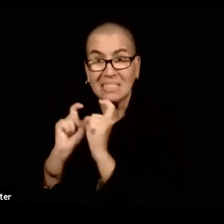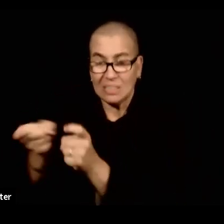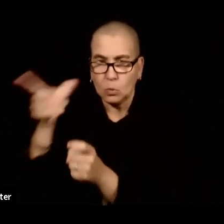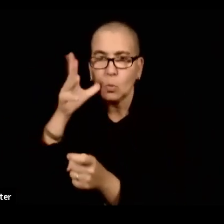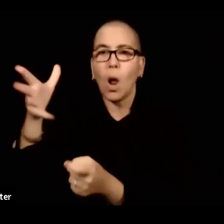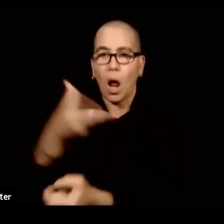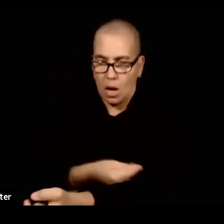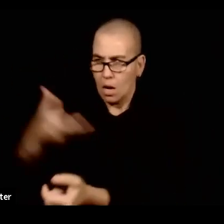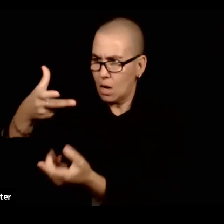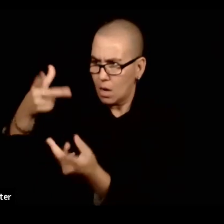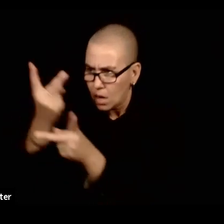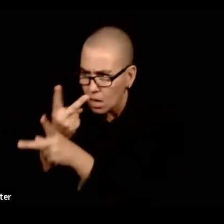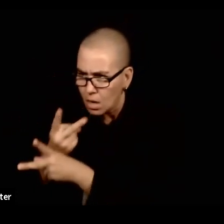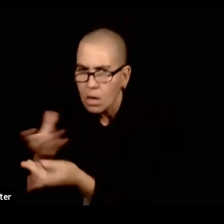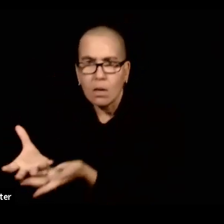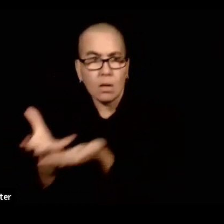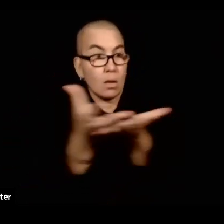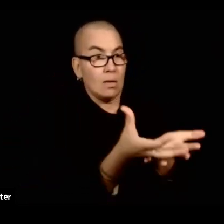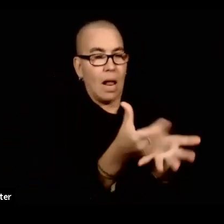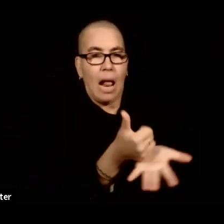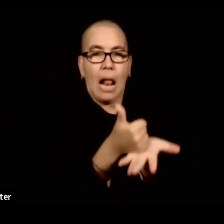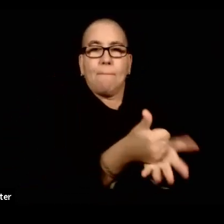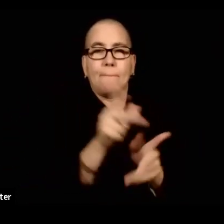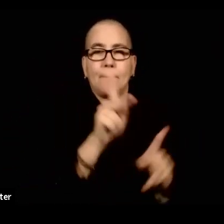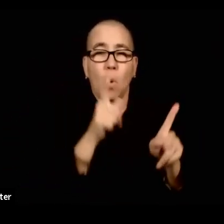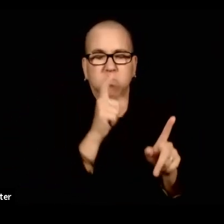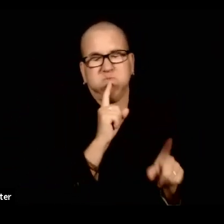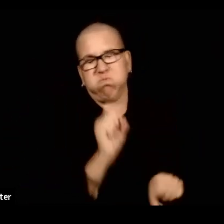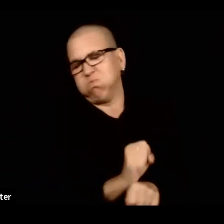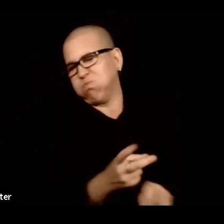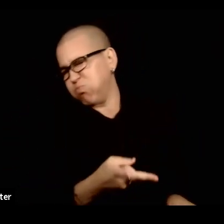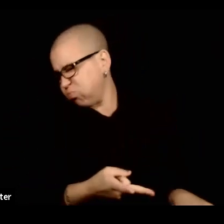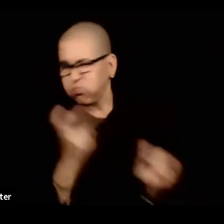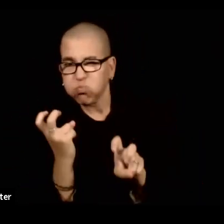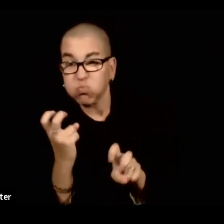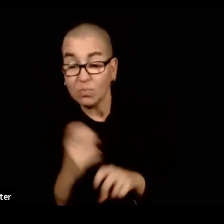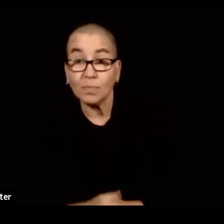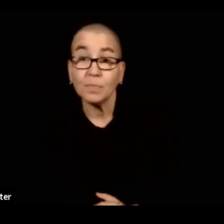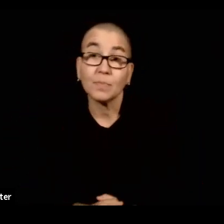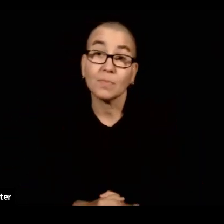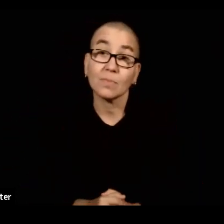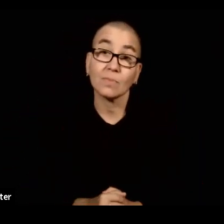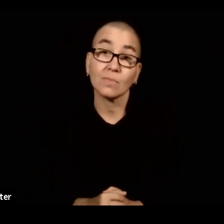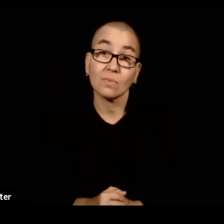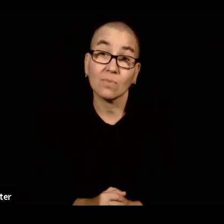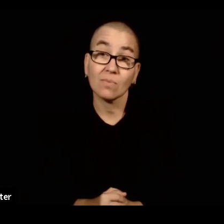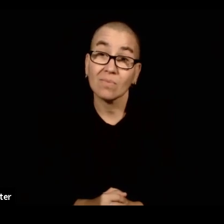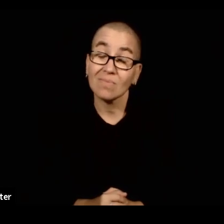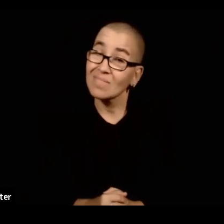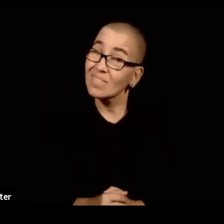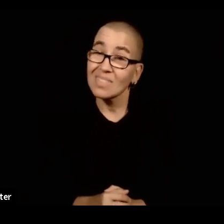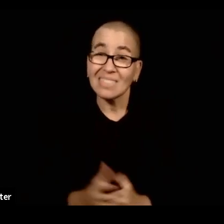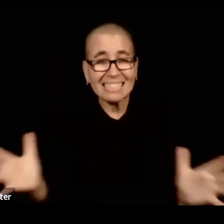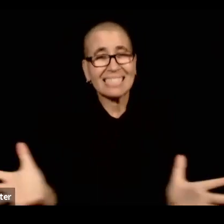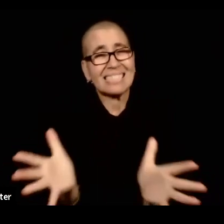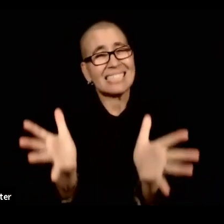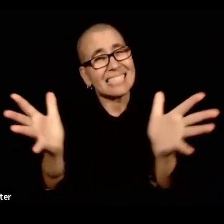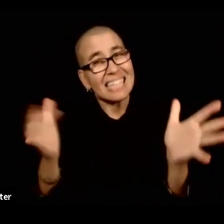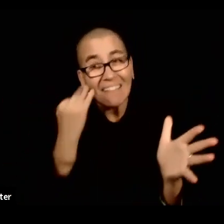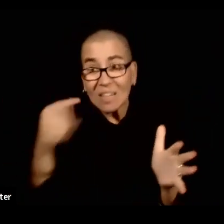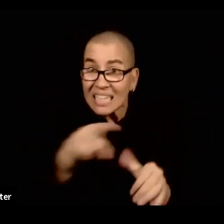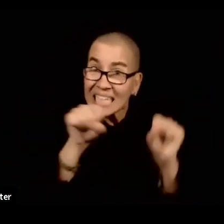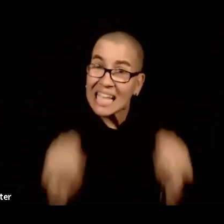disease. And as we've said before, for everyone who can, we also want to put in a plug for people to donate